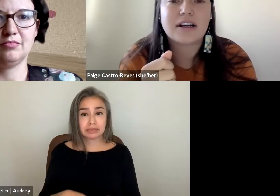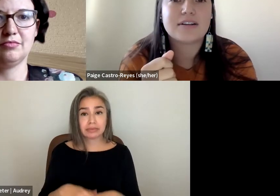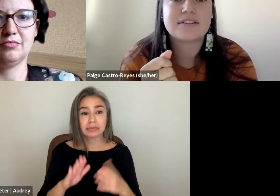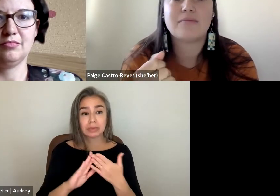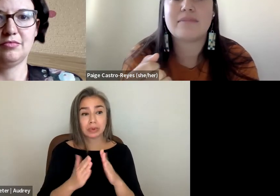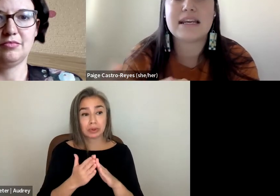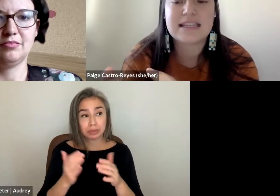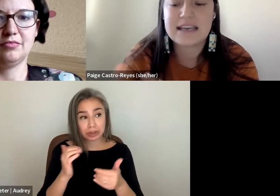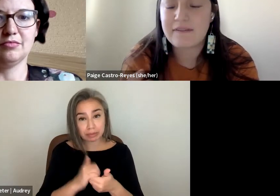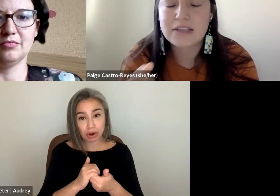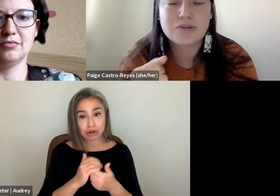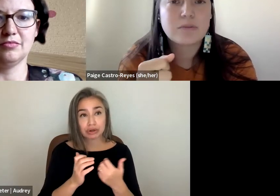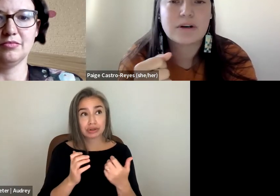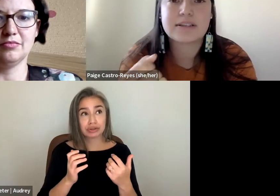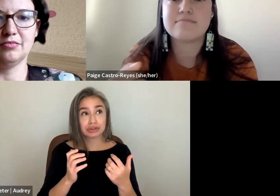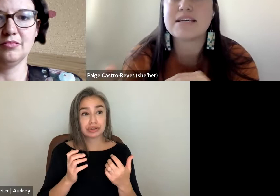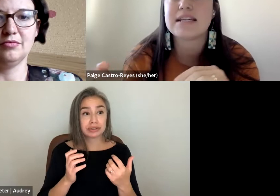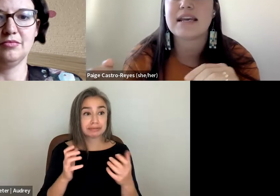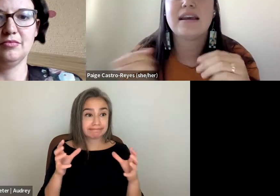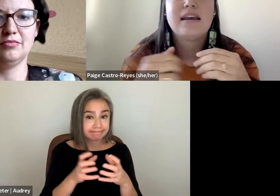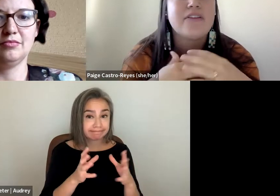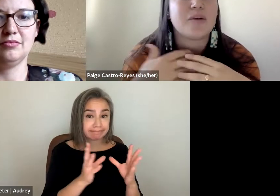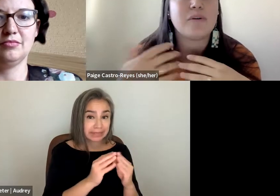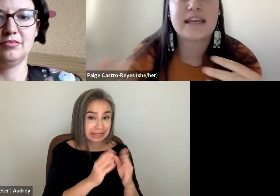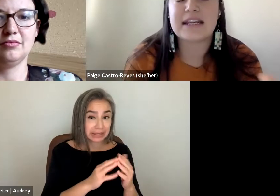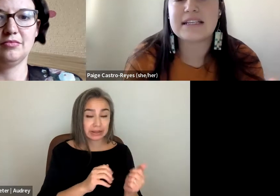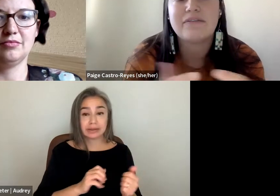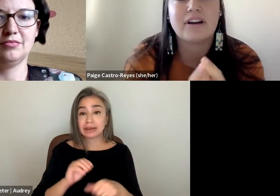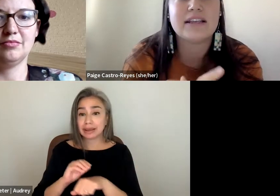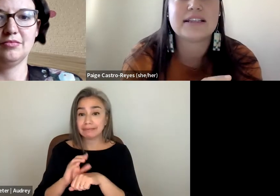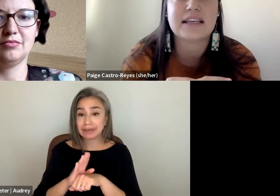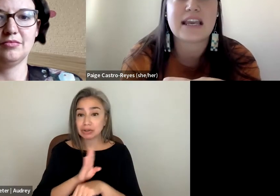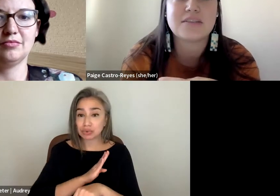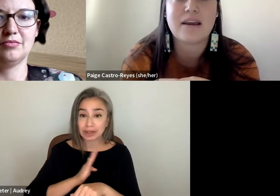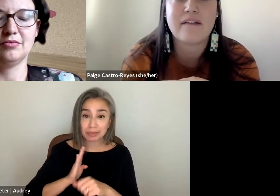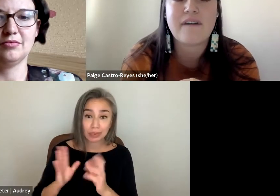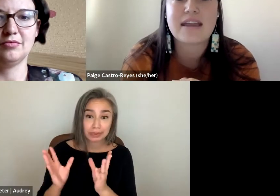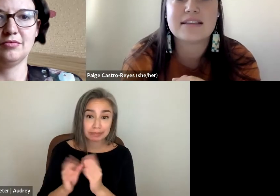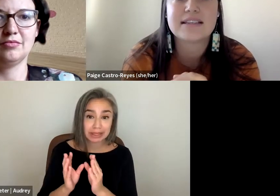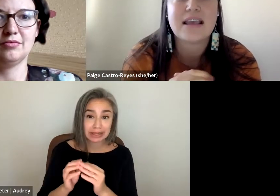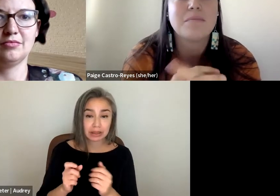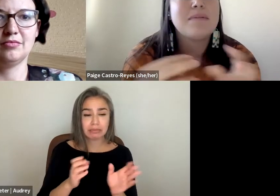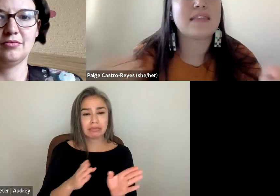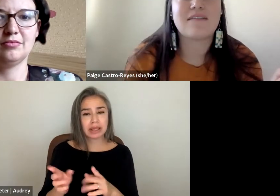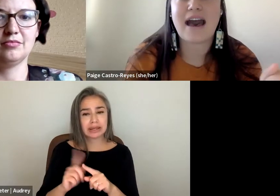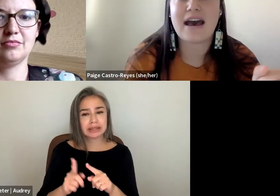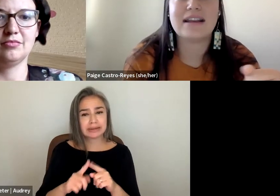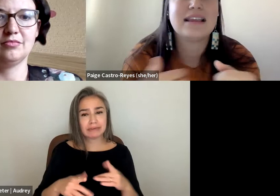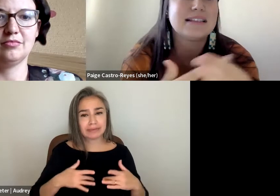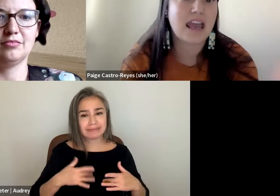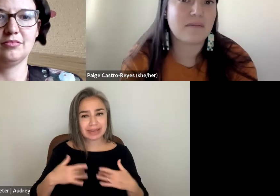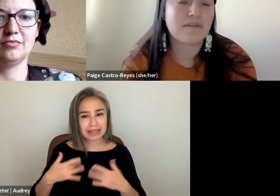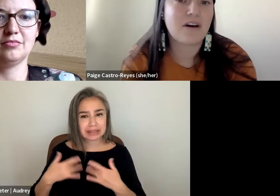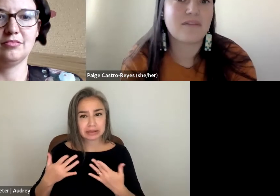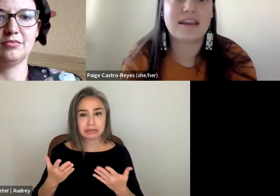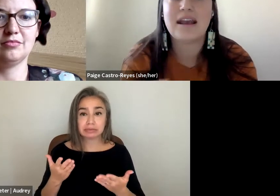community partners are meeting, the advisory boards are meeting, they're planning different engagement events. Maybe they've had,